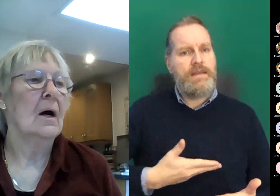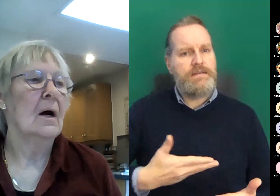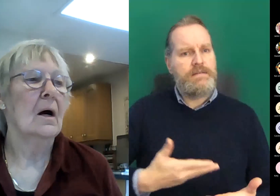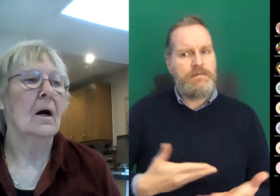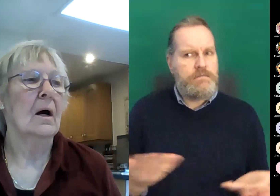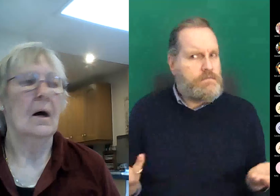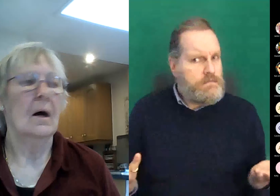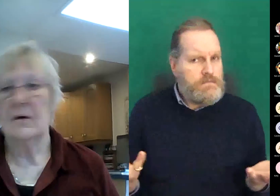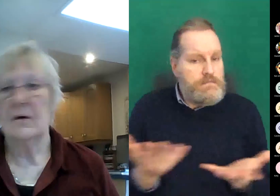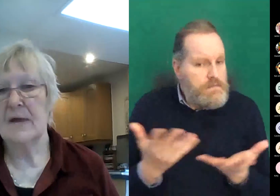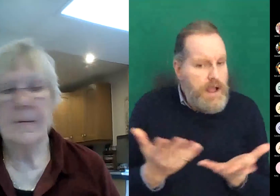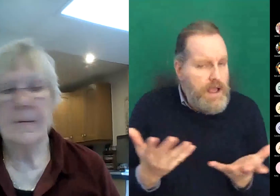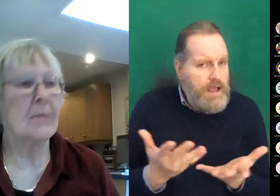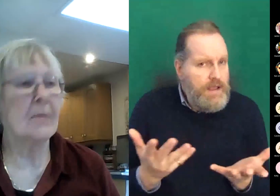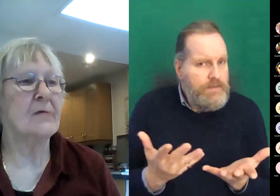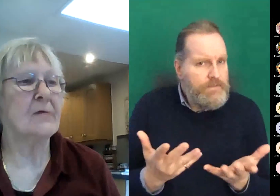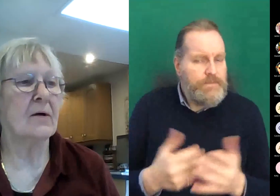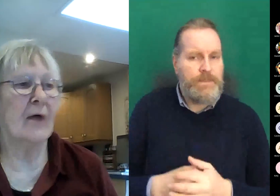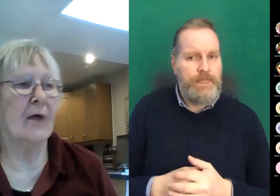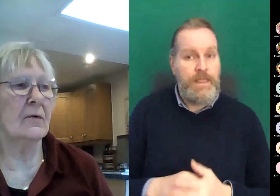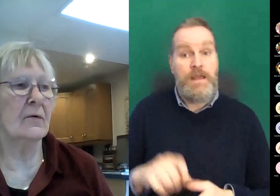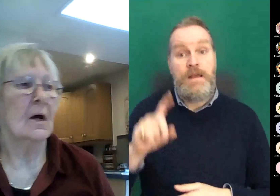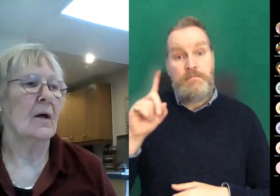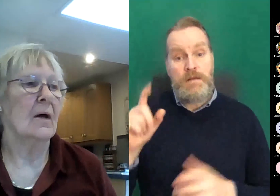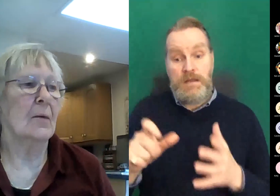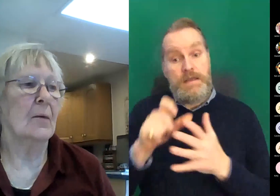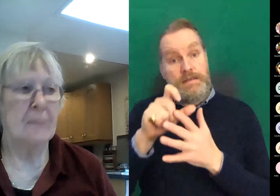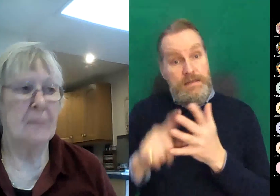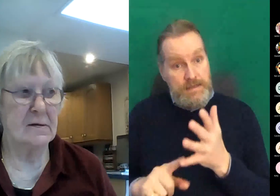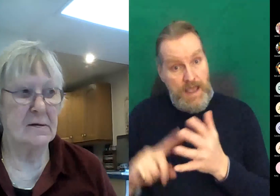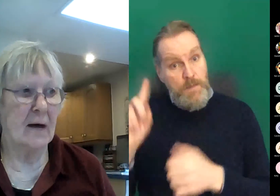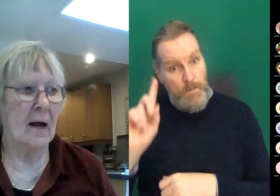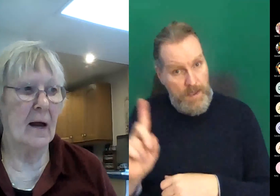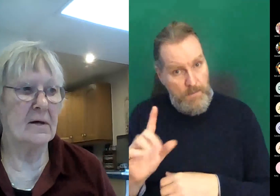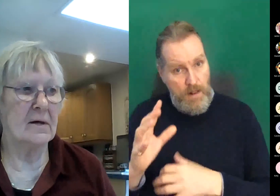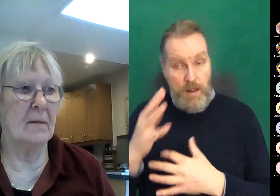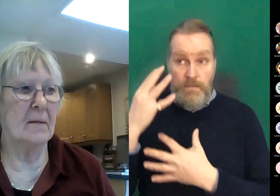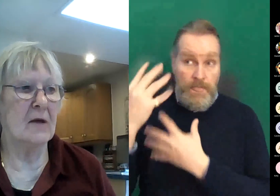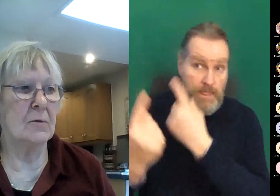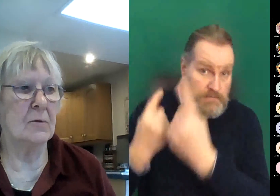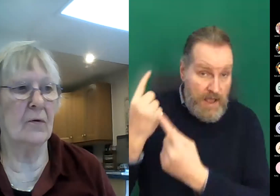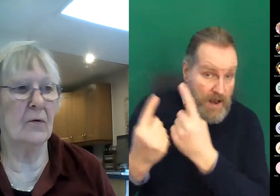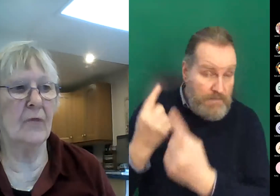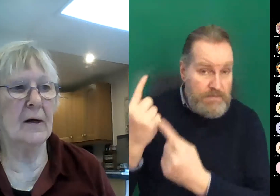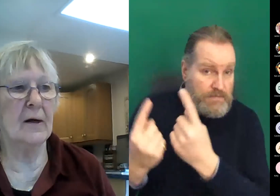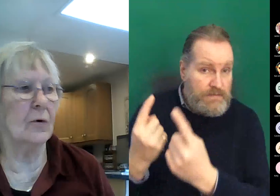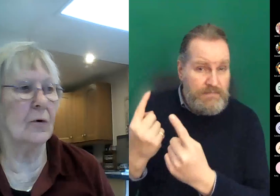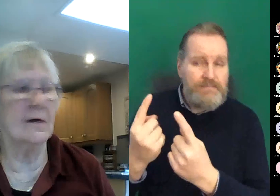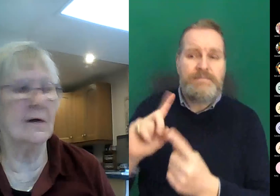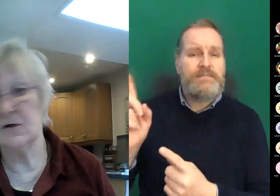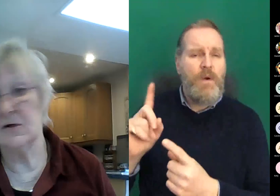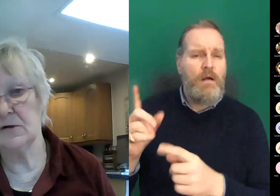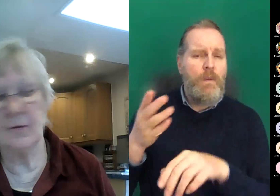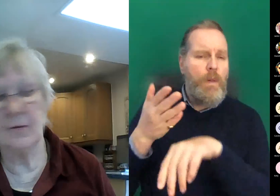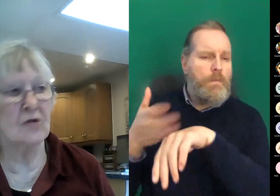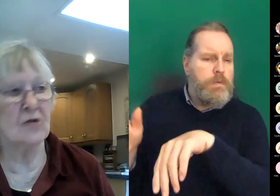However, disabled people themselves found they were being sidelined in the management of the many